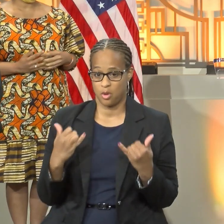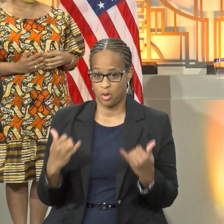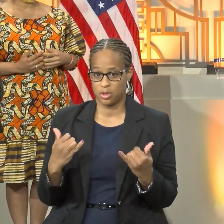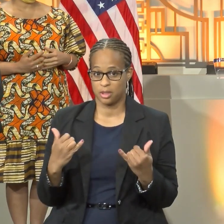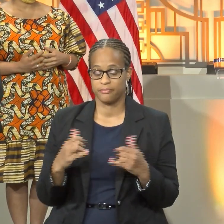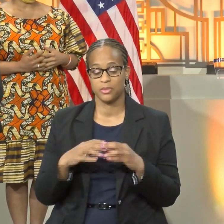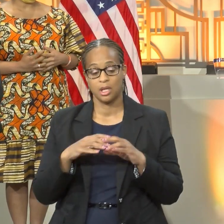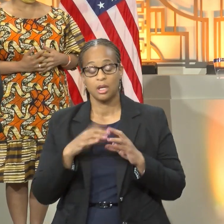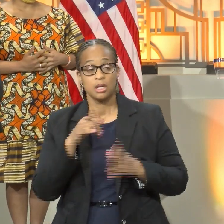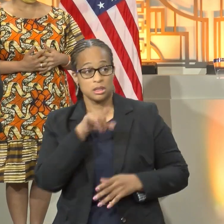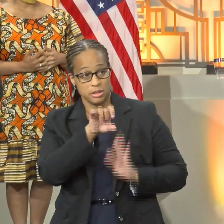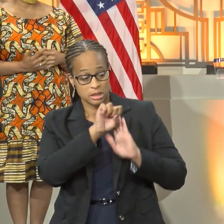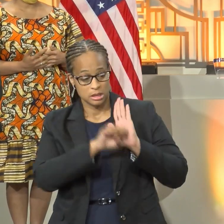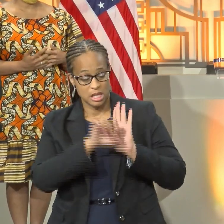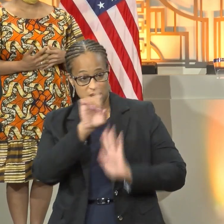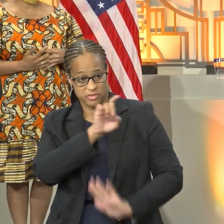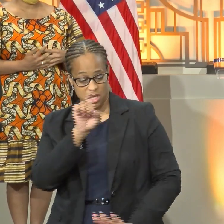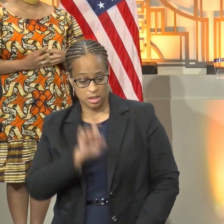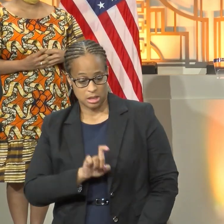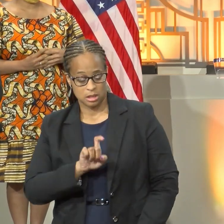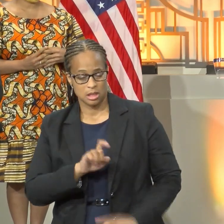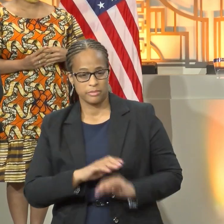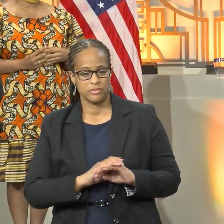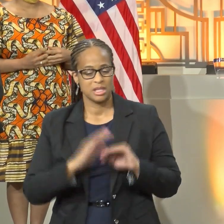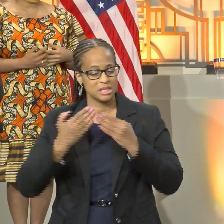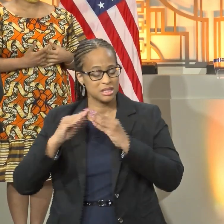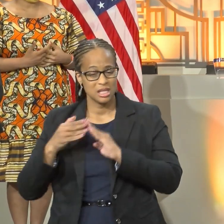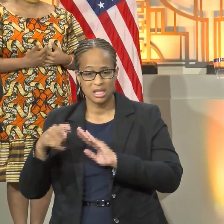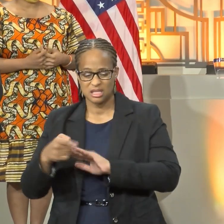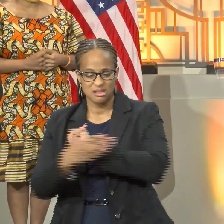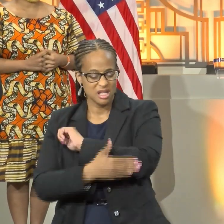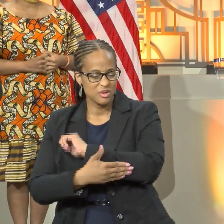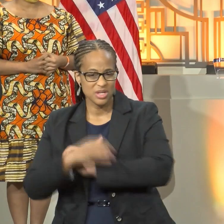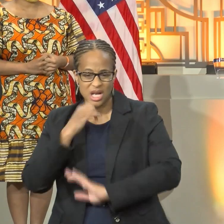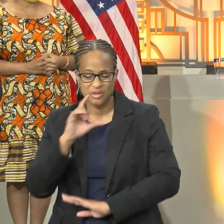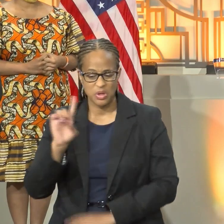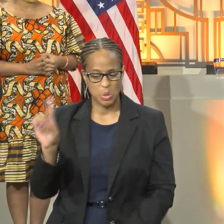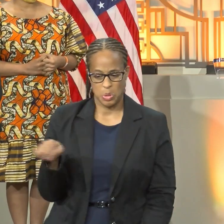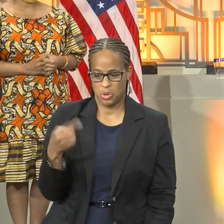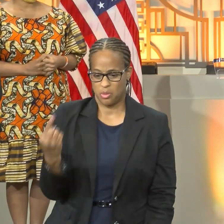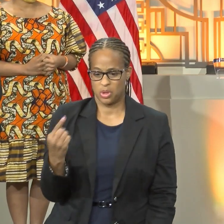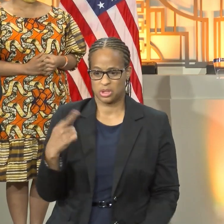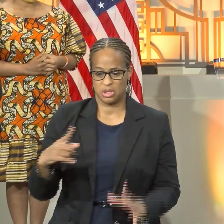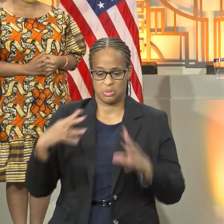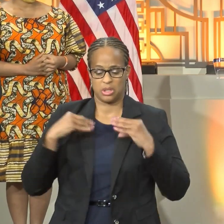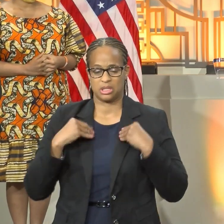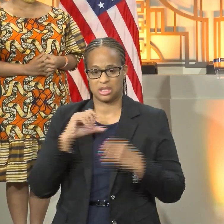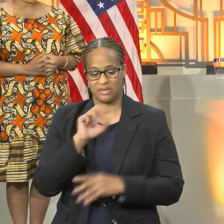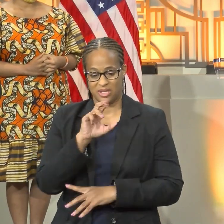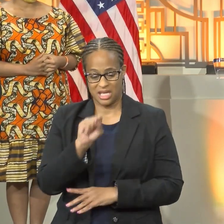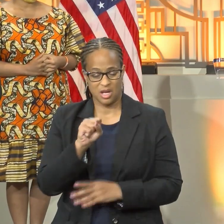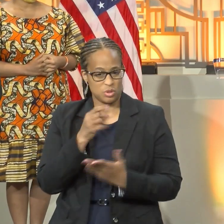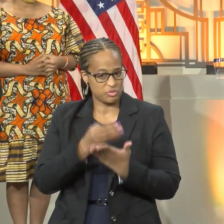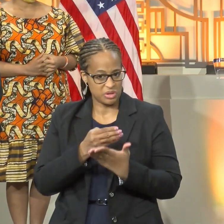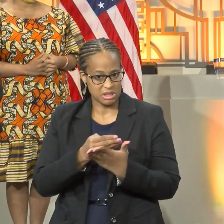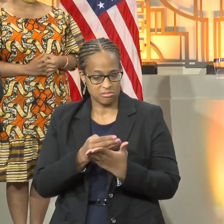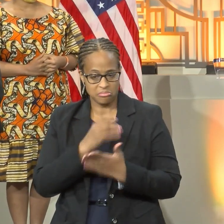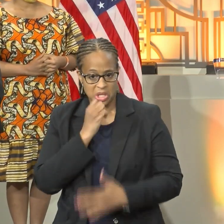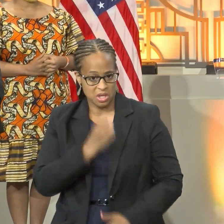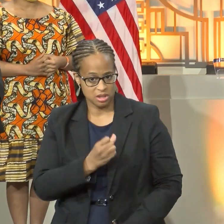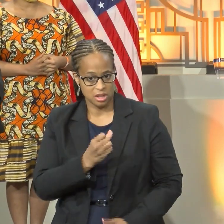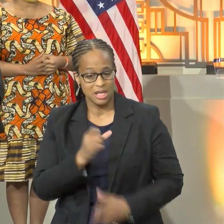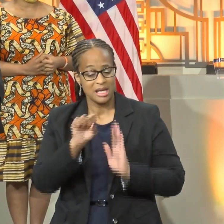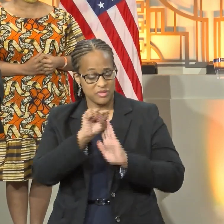To the state of Texas, cities and counties are not the only ones who receive CARES funding.